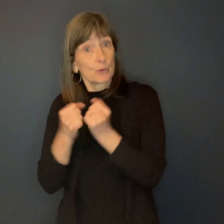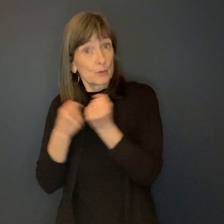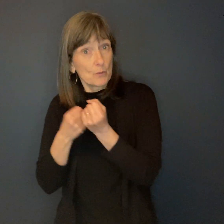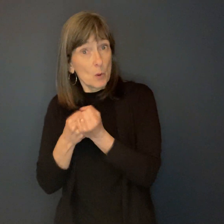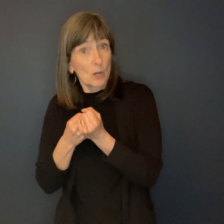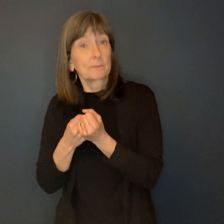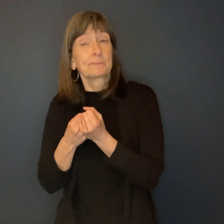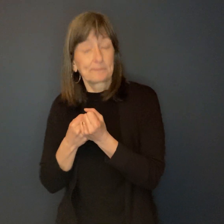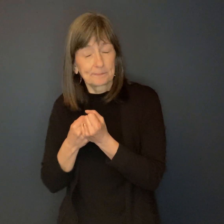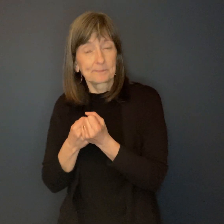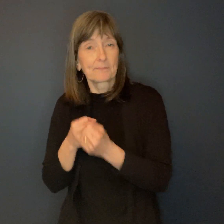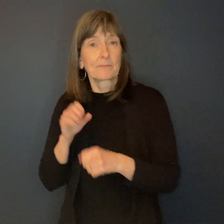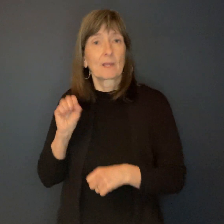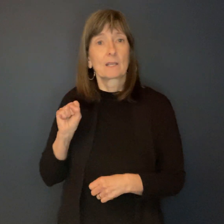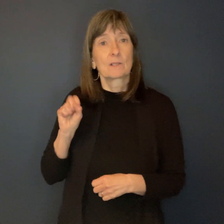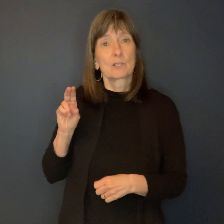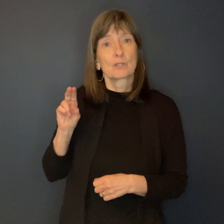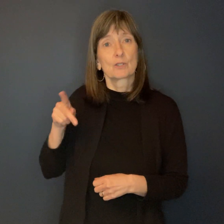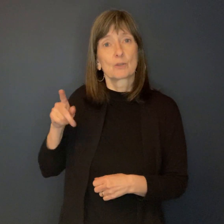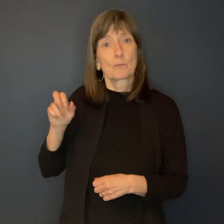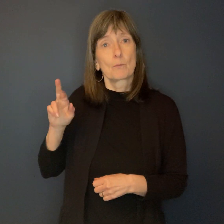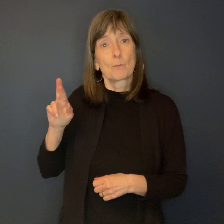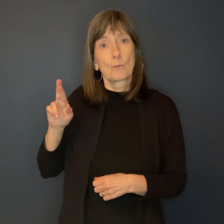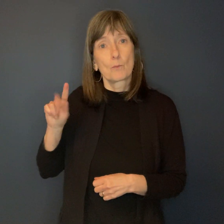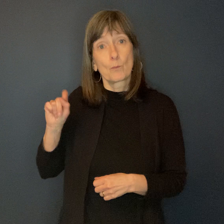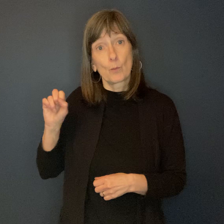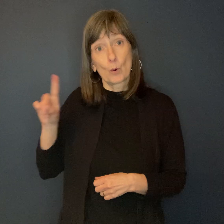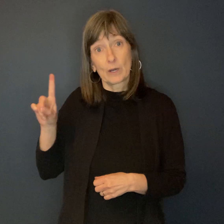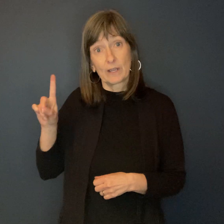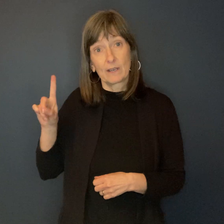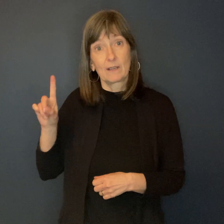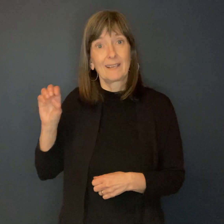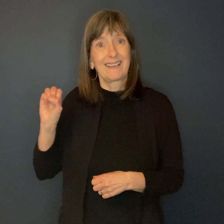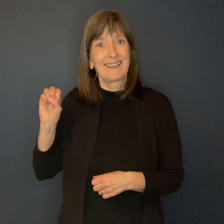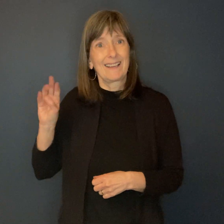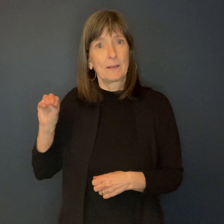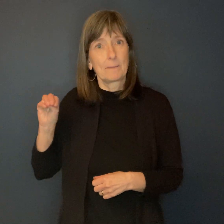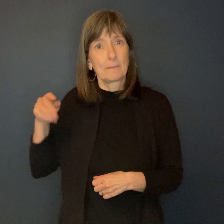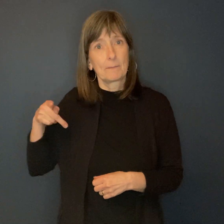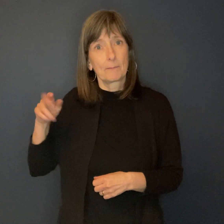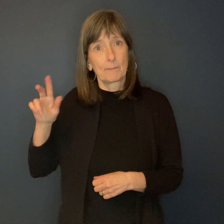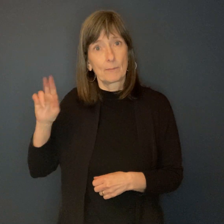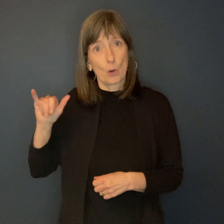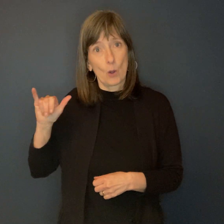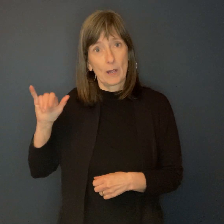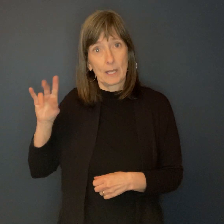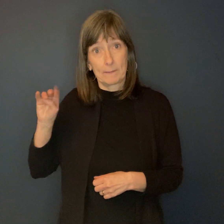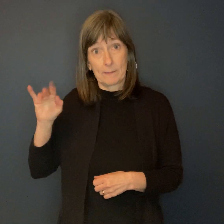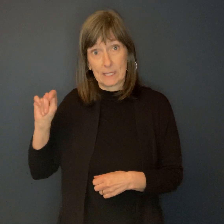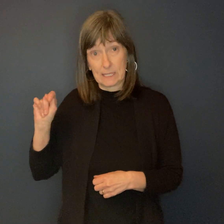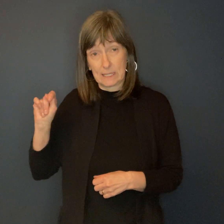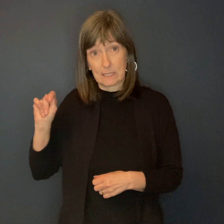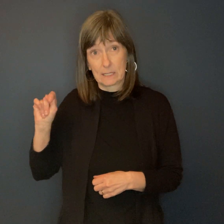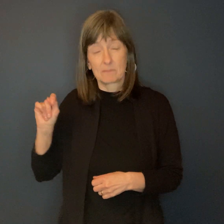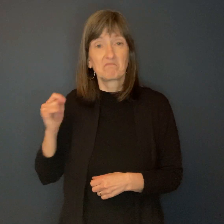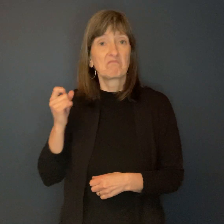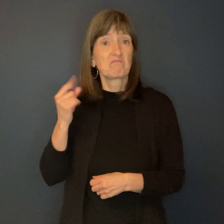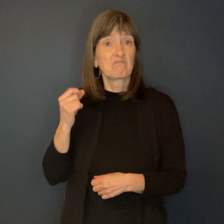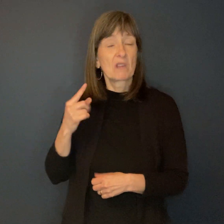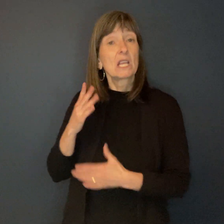because of the nature of the disability particularly, are not able to perform employment and compete on a level playing field in the labor